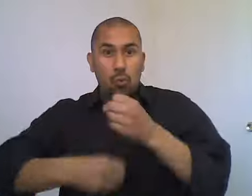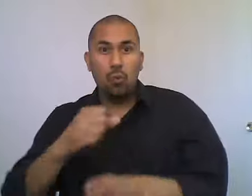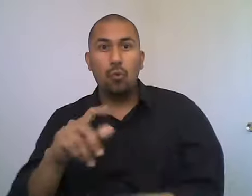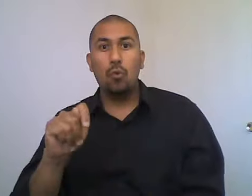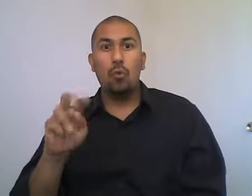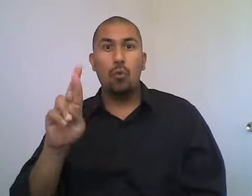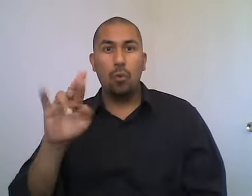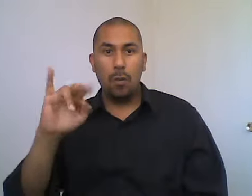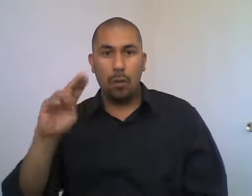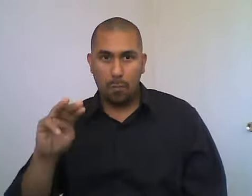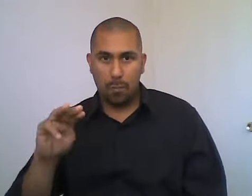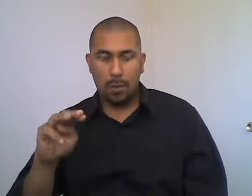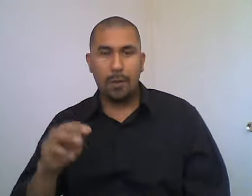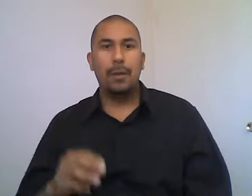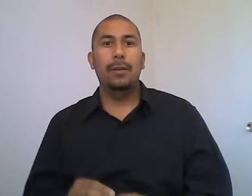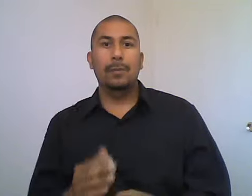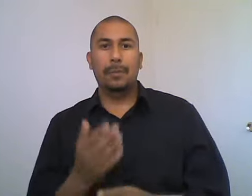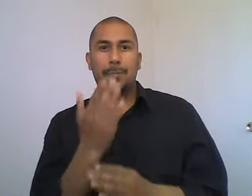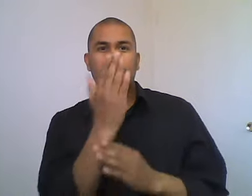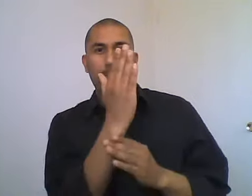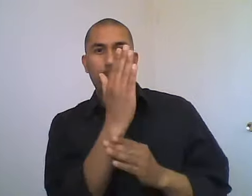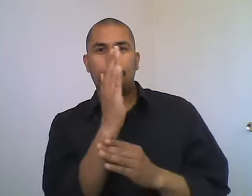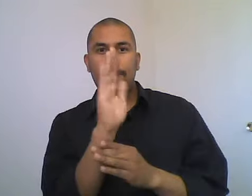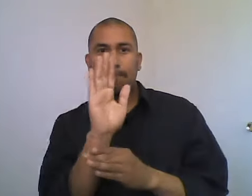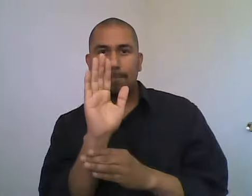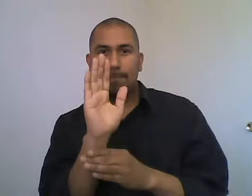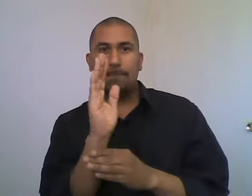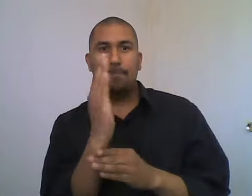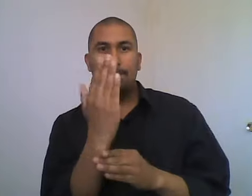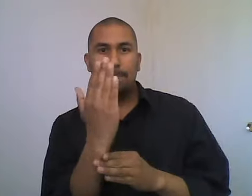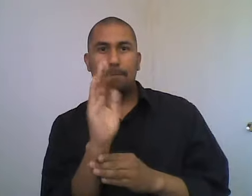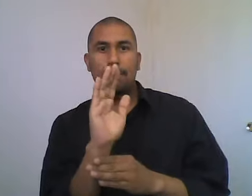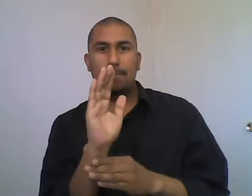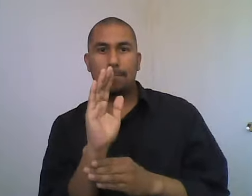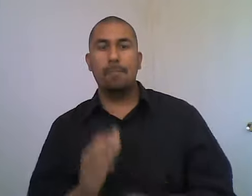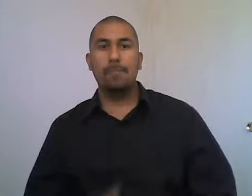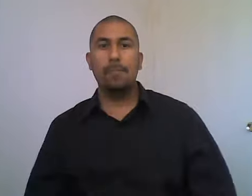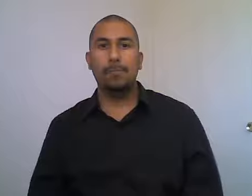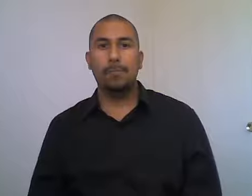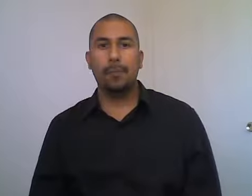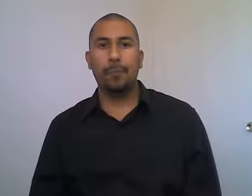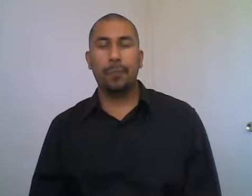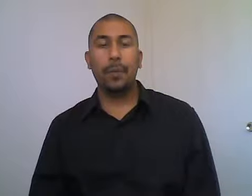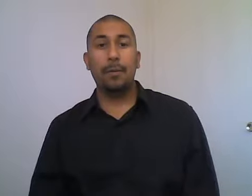The best point of sail for a sailboat is with the wind on the beam, 90 degrees to the sail.